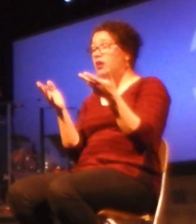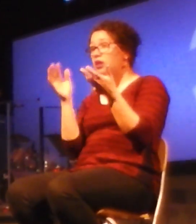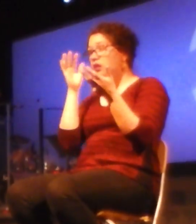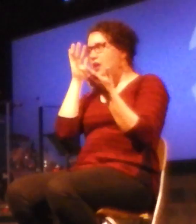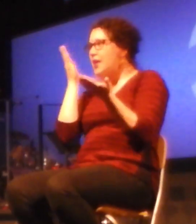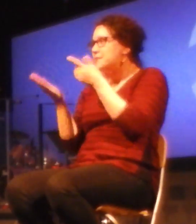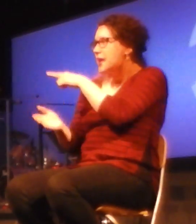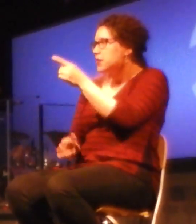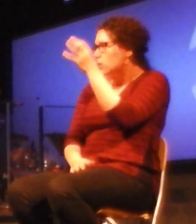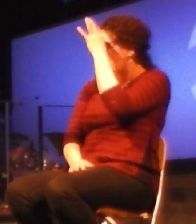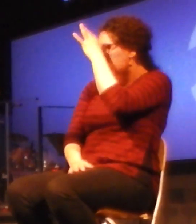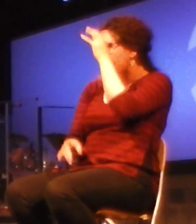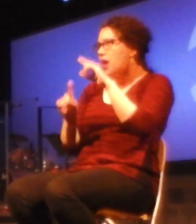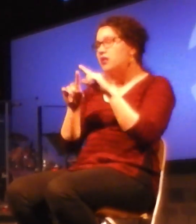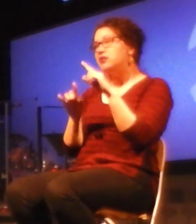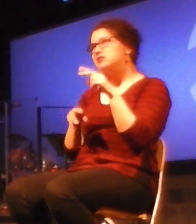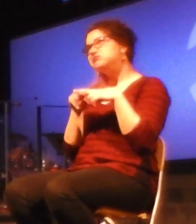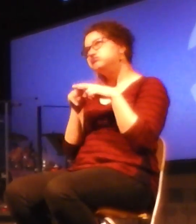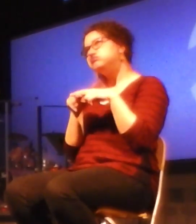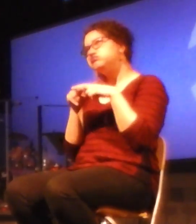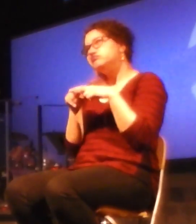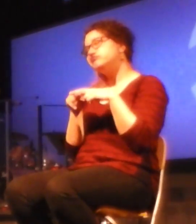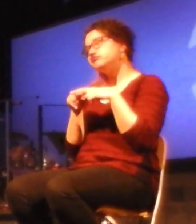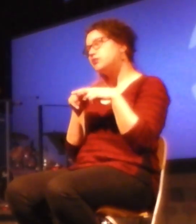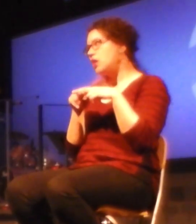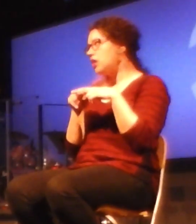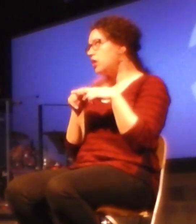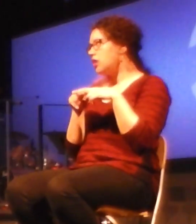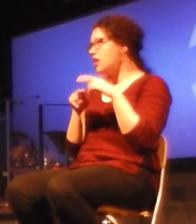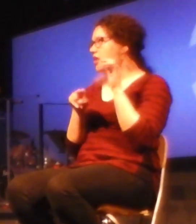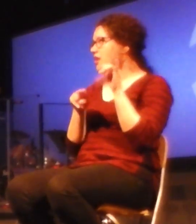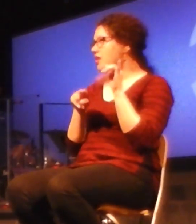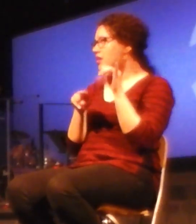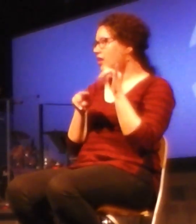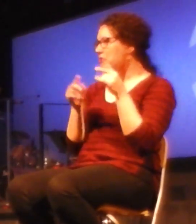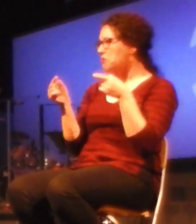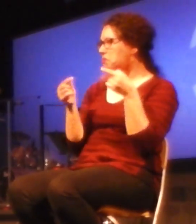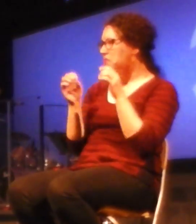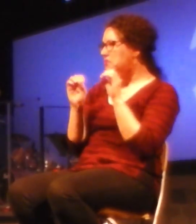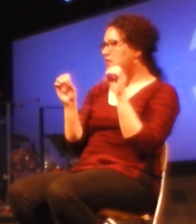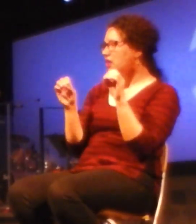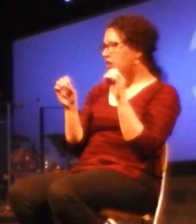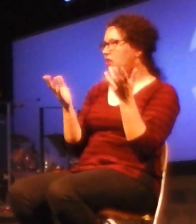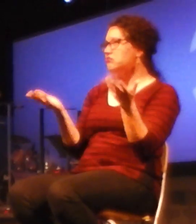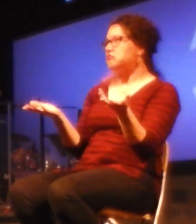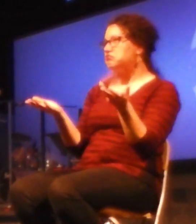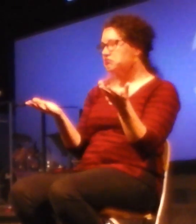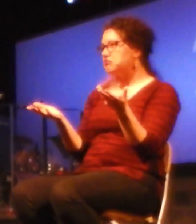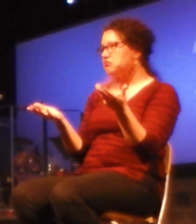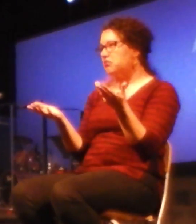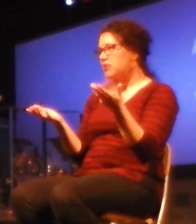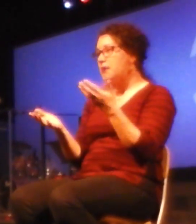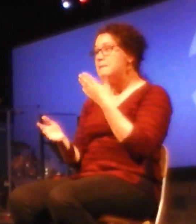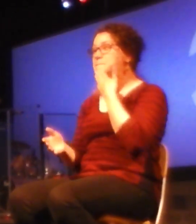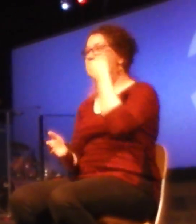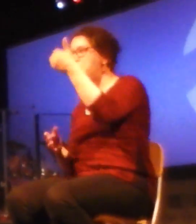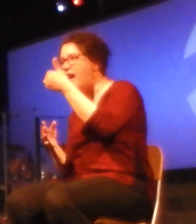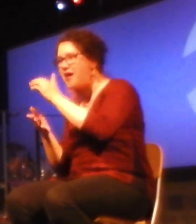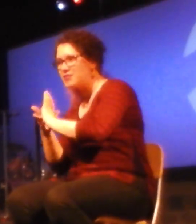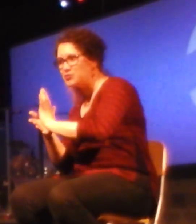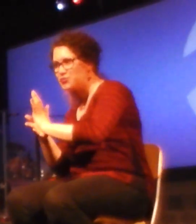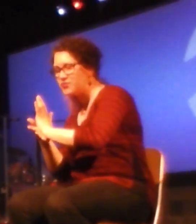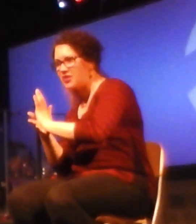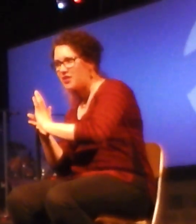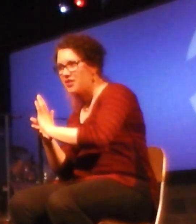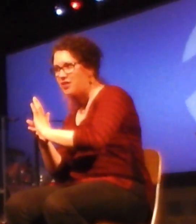good, that's why it didn't resonate with me. But the reason why, he would argue, is that because there was no conflict. The best movies,